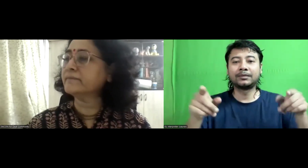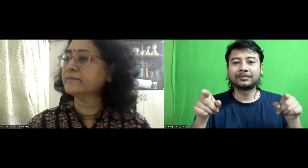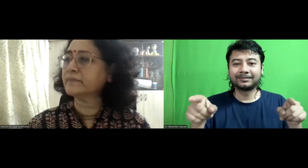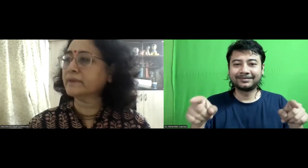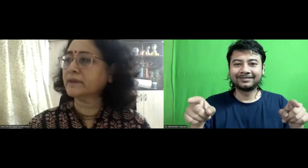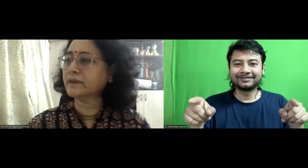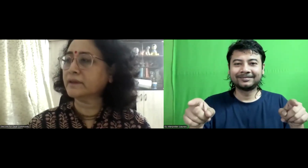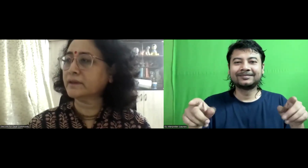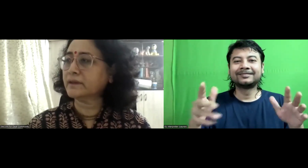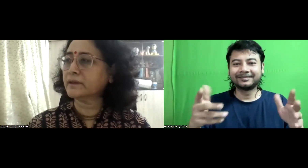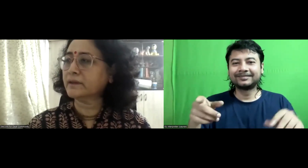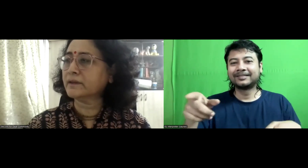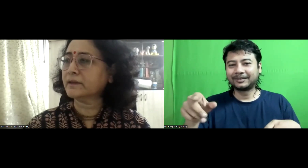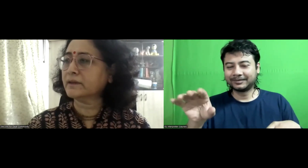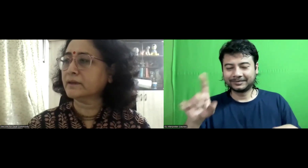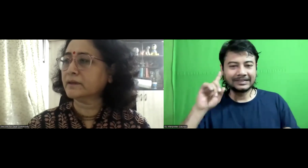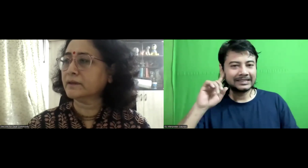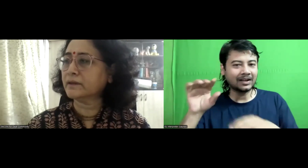second.